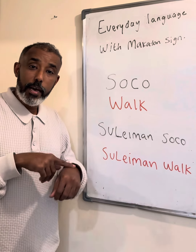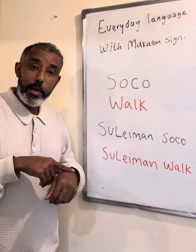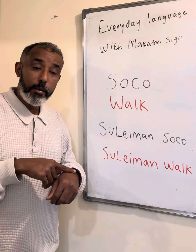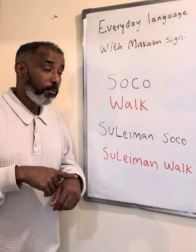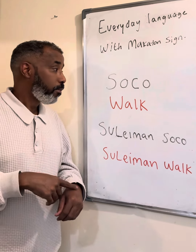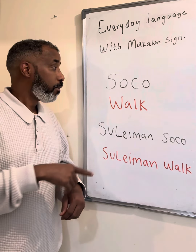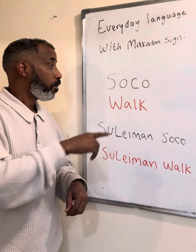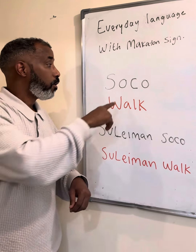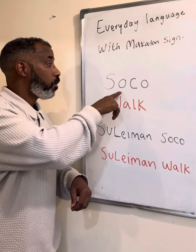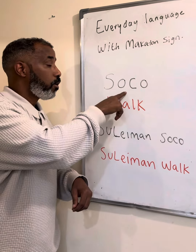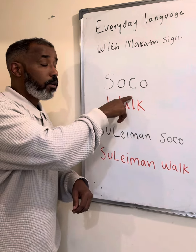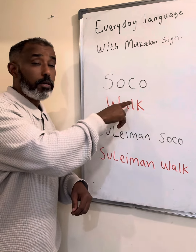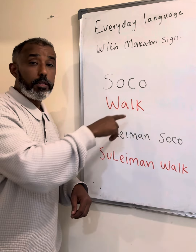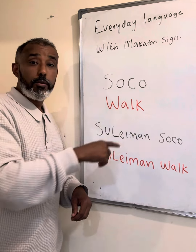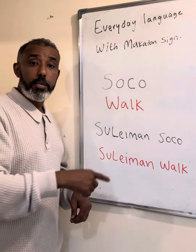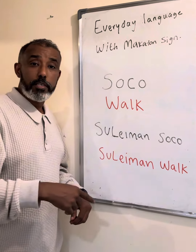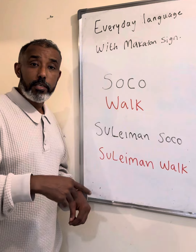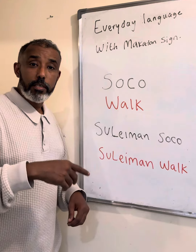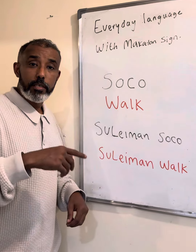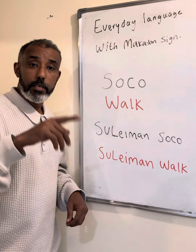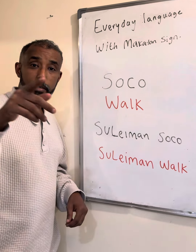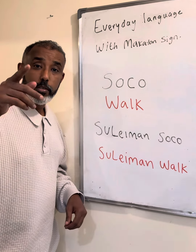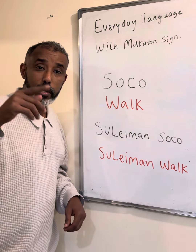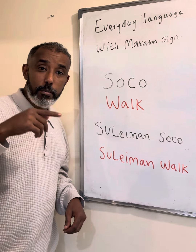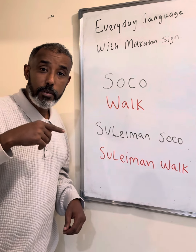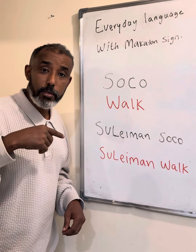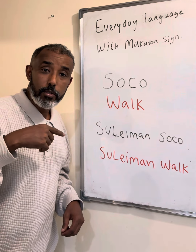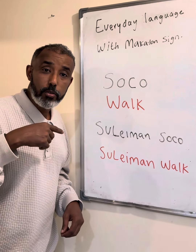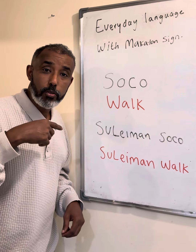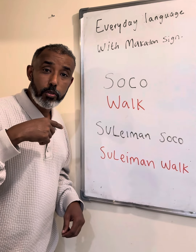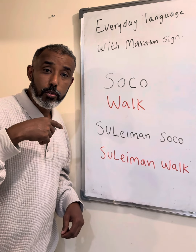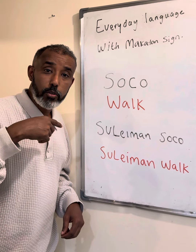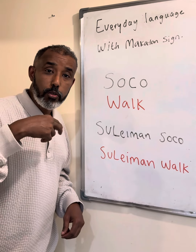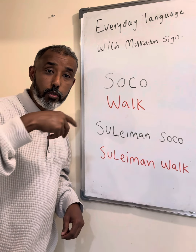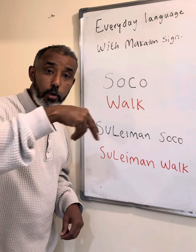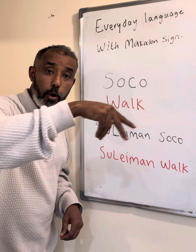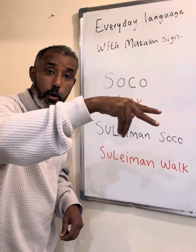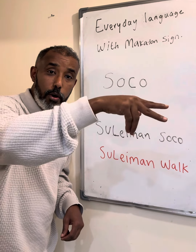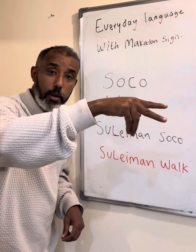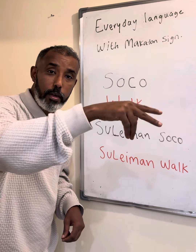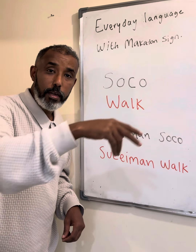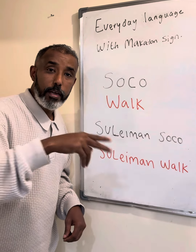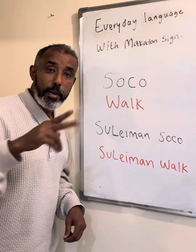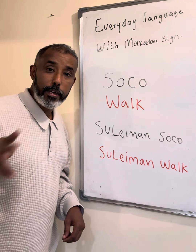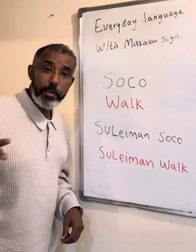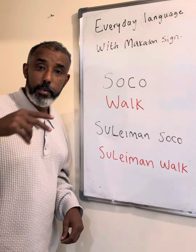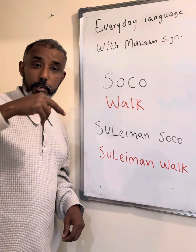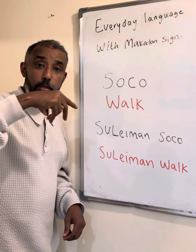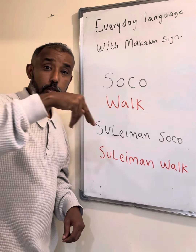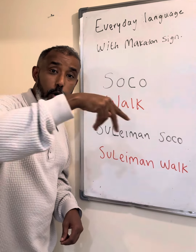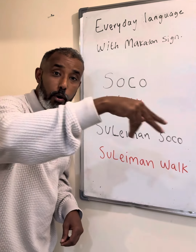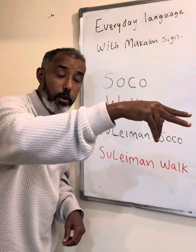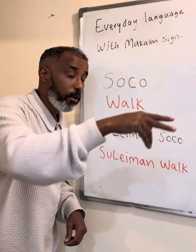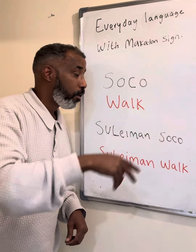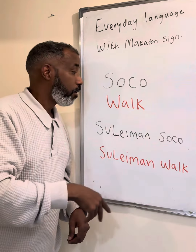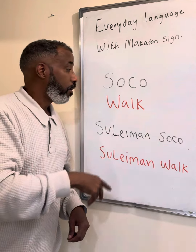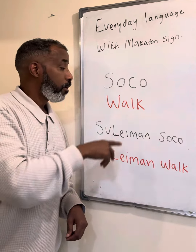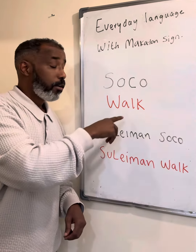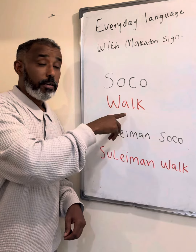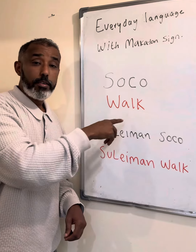time. The word is, you tell me. Su'a. Again. So, in English